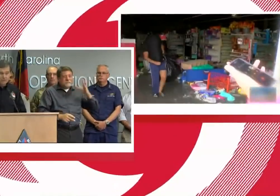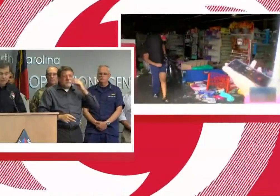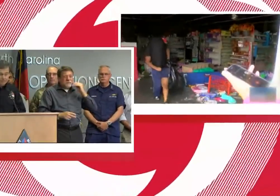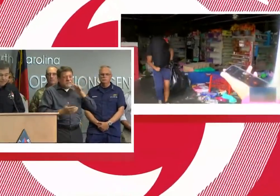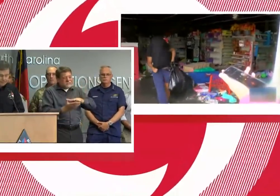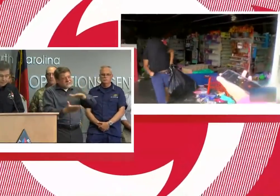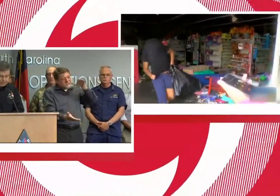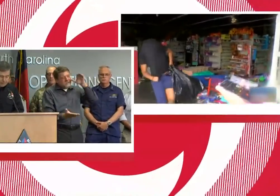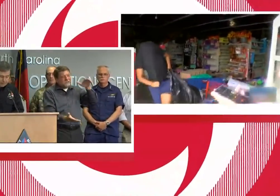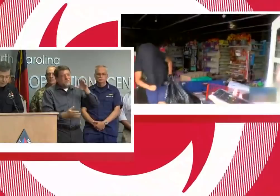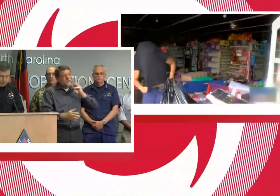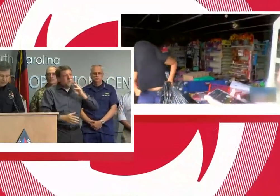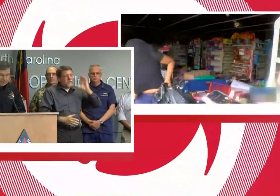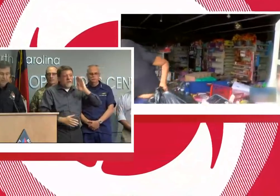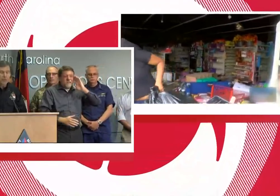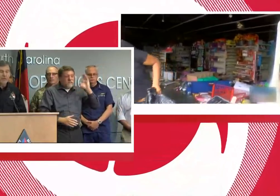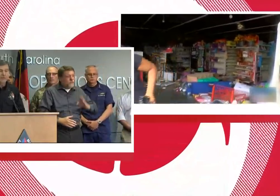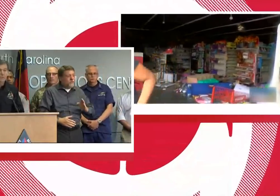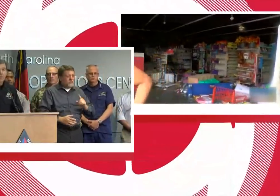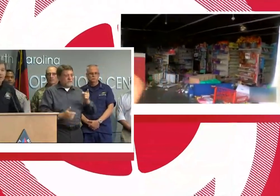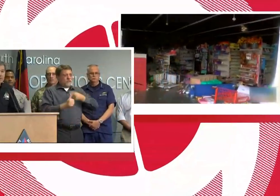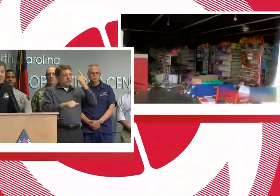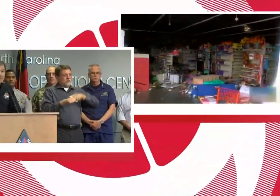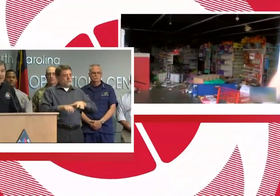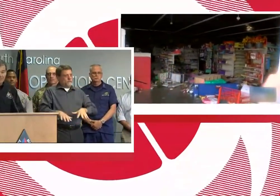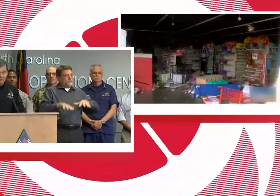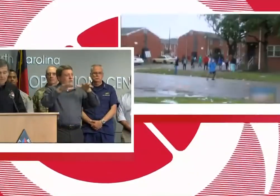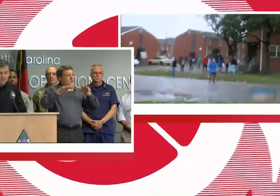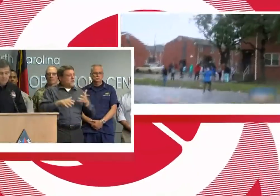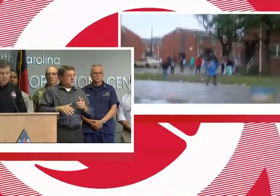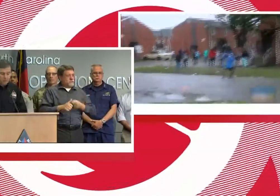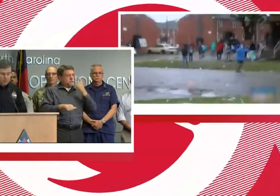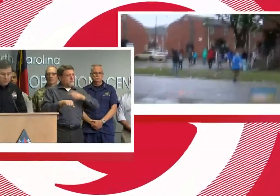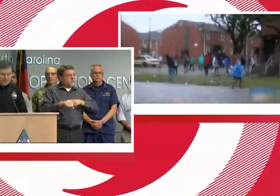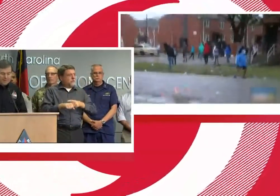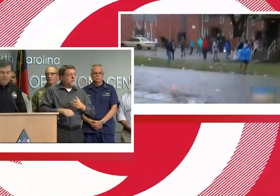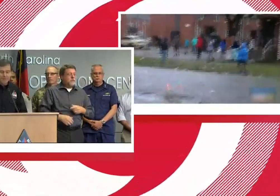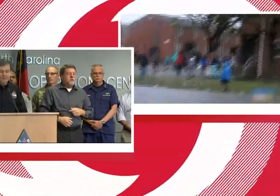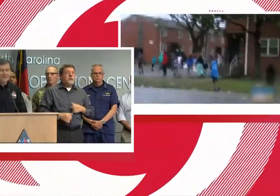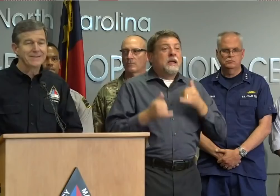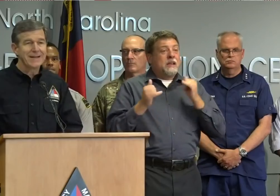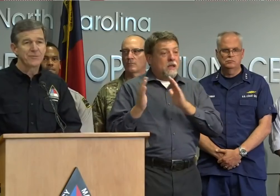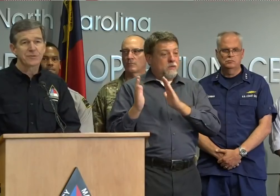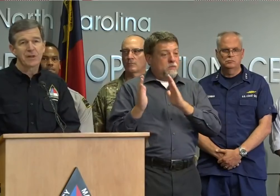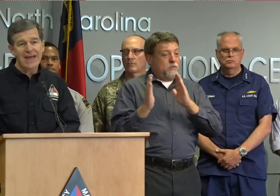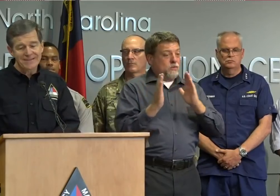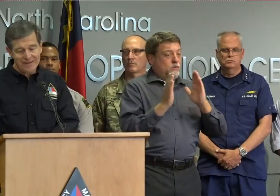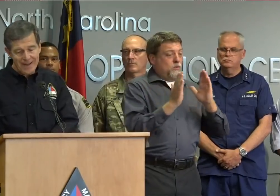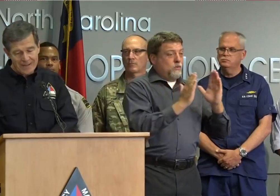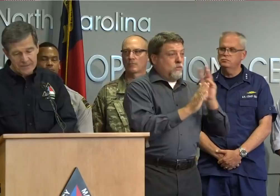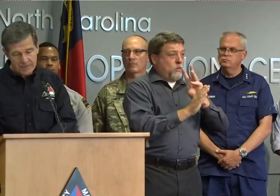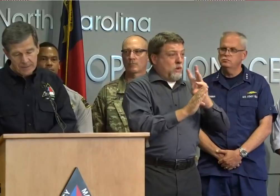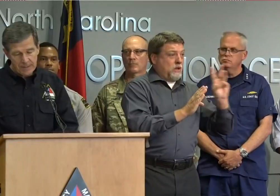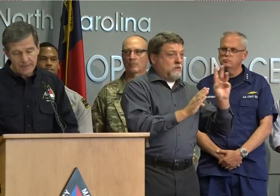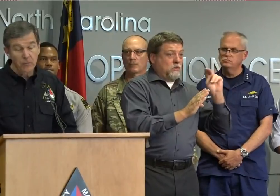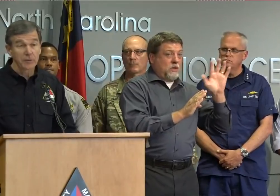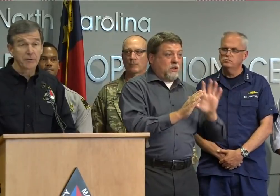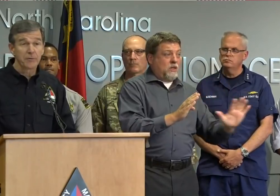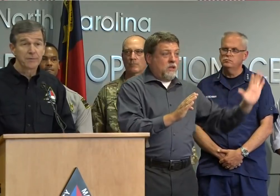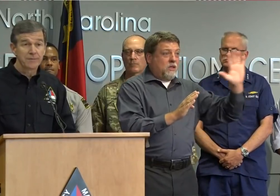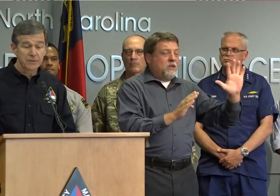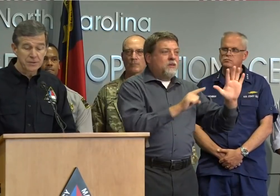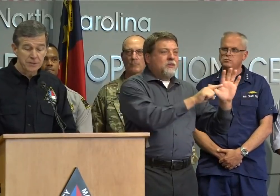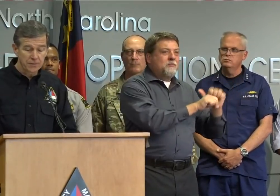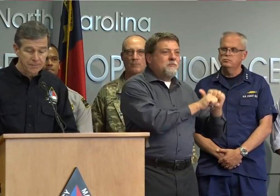now the risk is growing as well in the mountains where rains could lead to dangerous landslides like